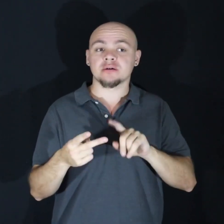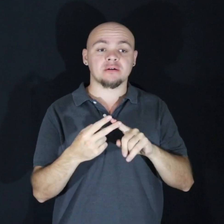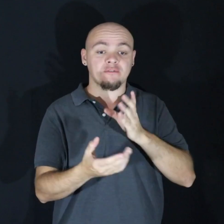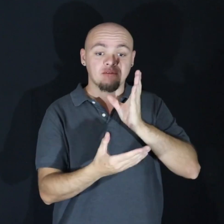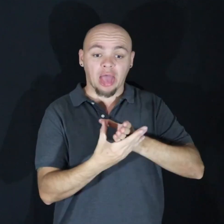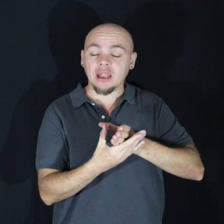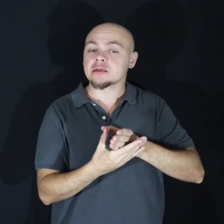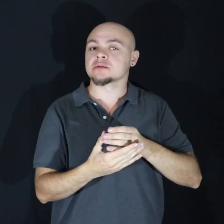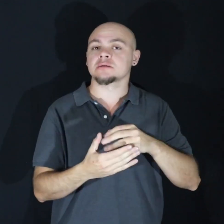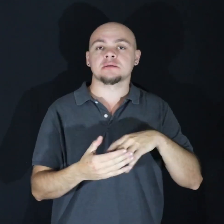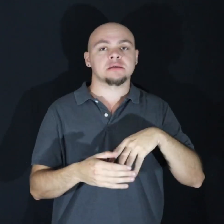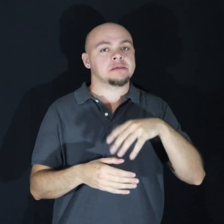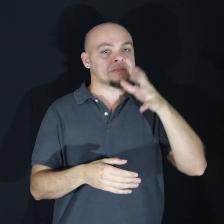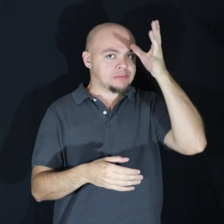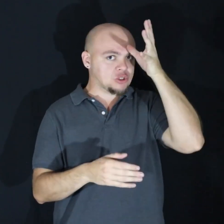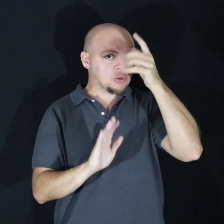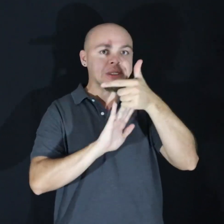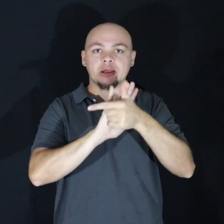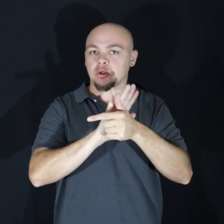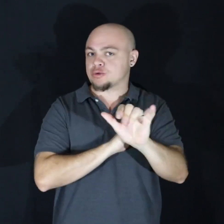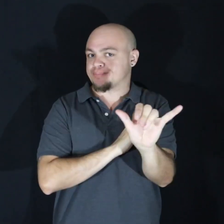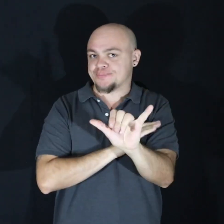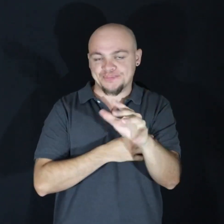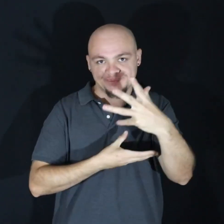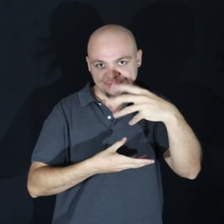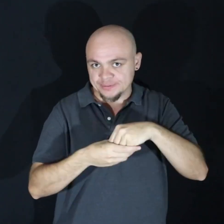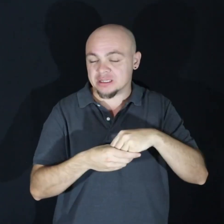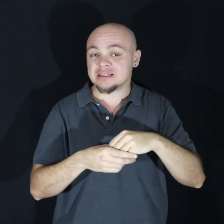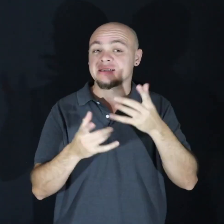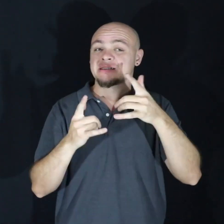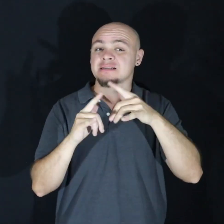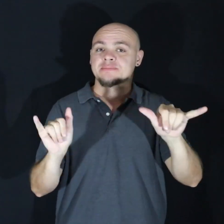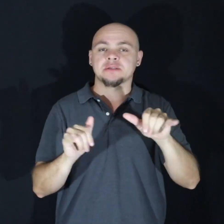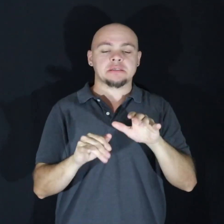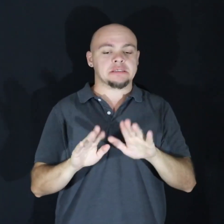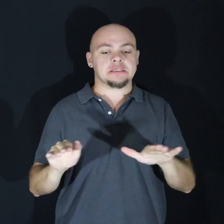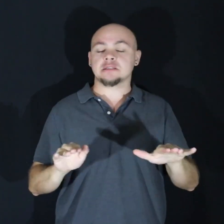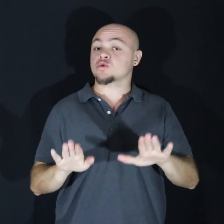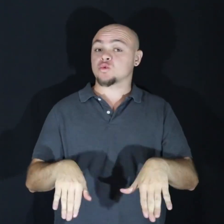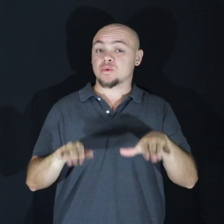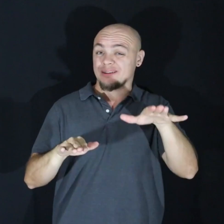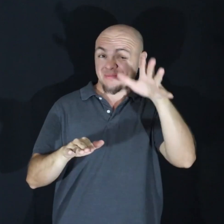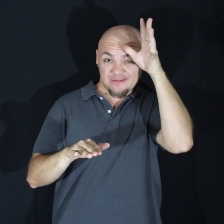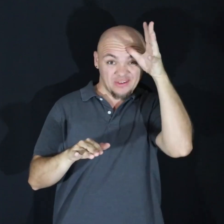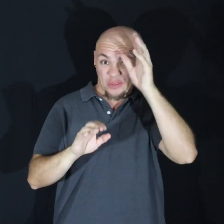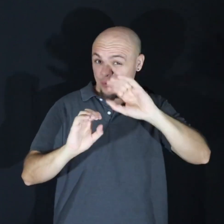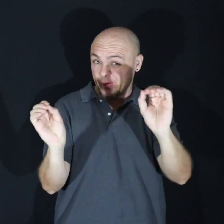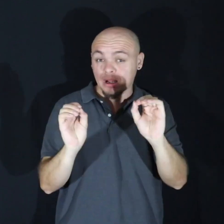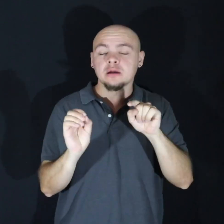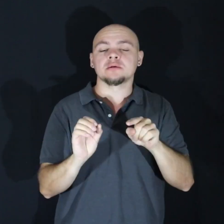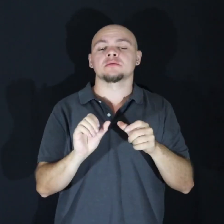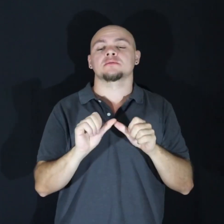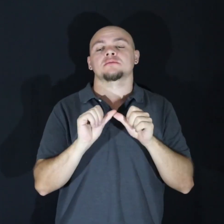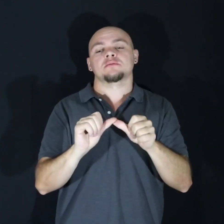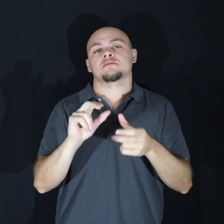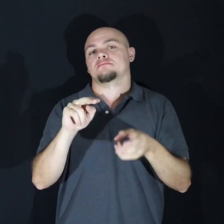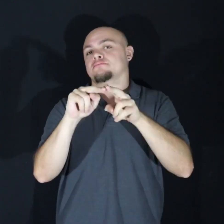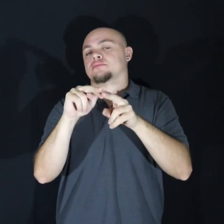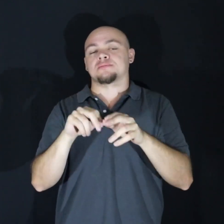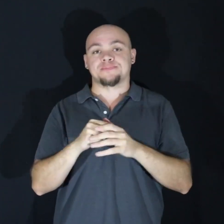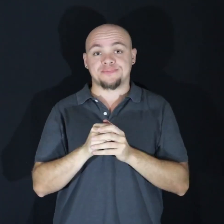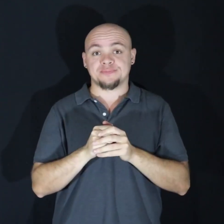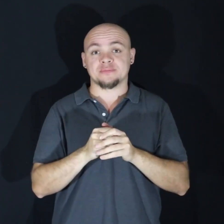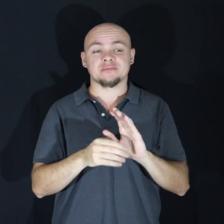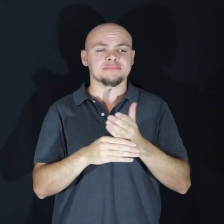it exists in paternity laws. All the while, the number of kids growing up without dads continues to rise.